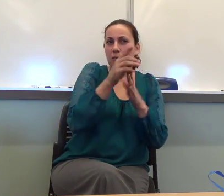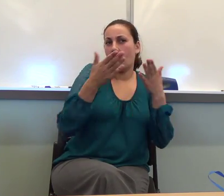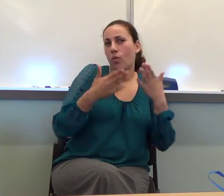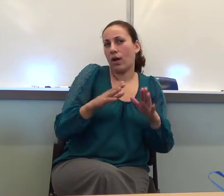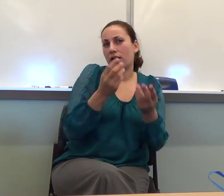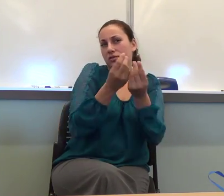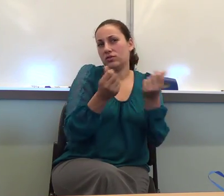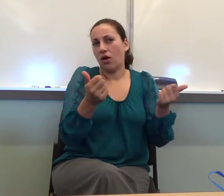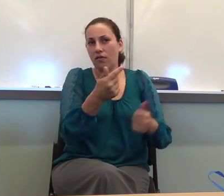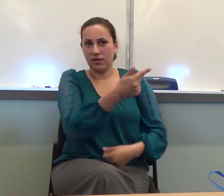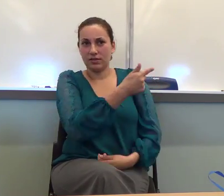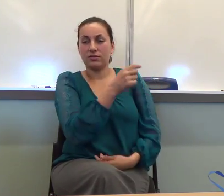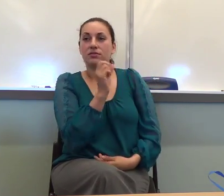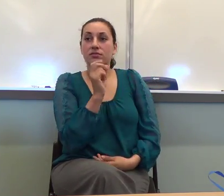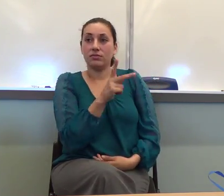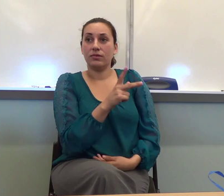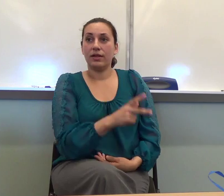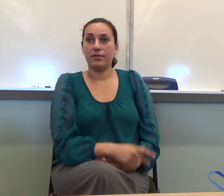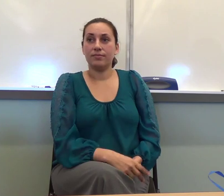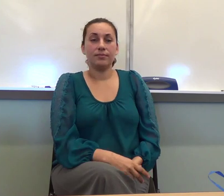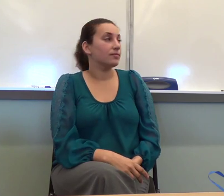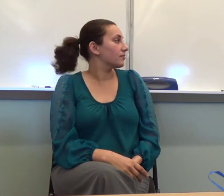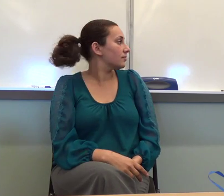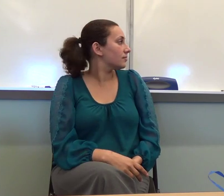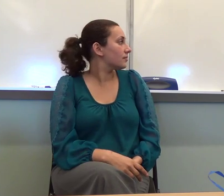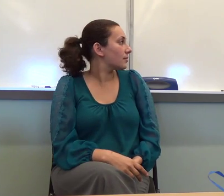result. Okay? So here's the technique.